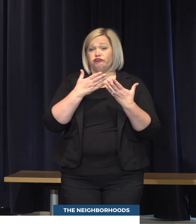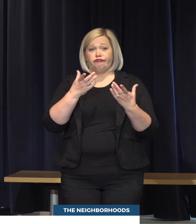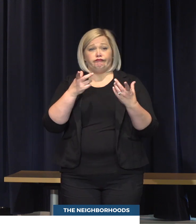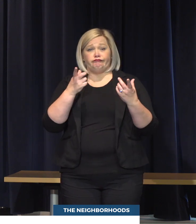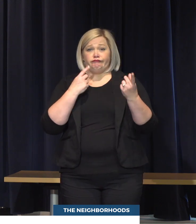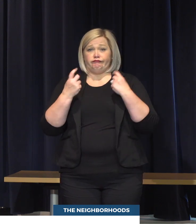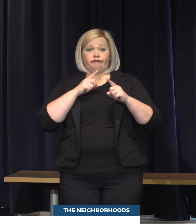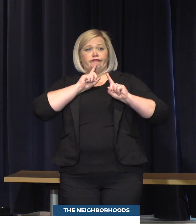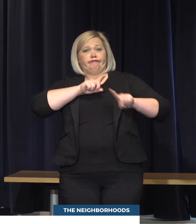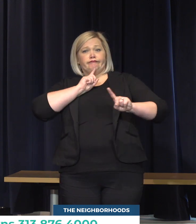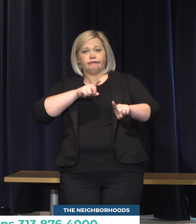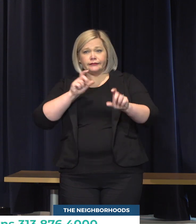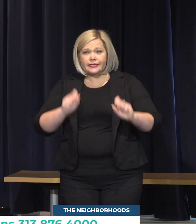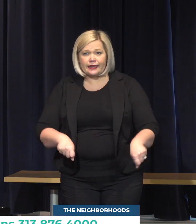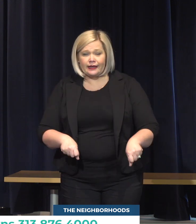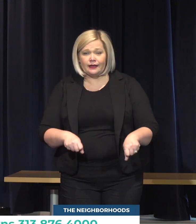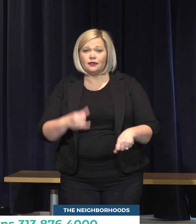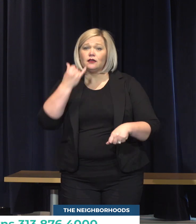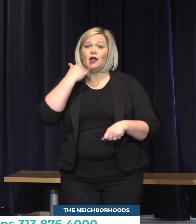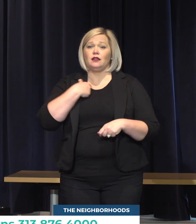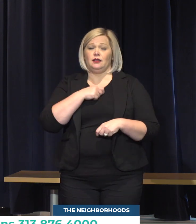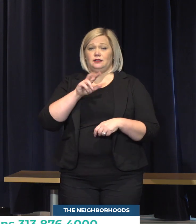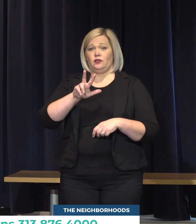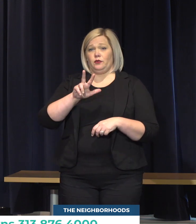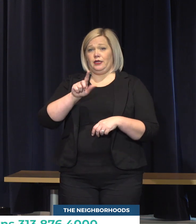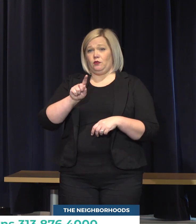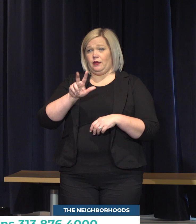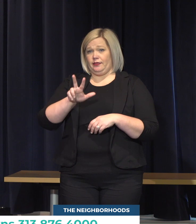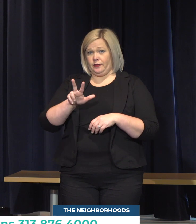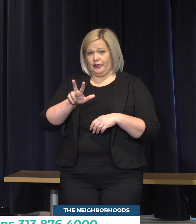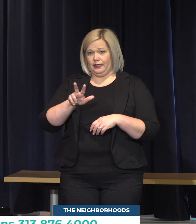questions and concerns. You can call us directly at